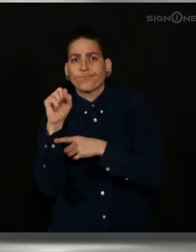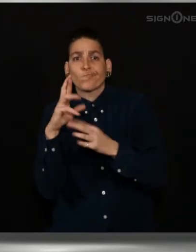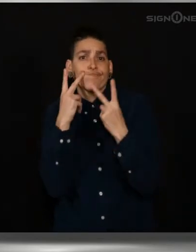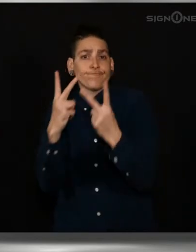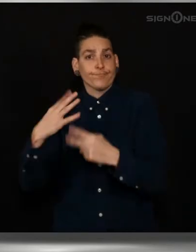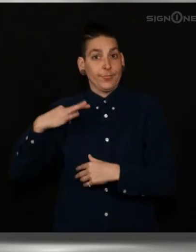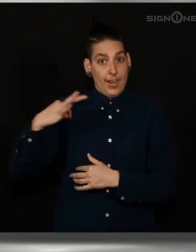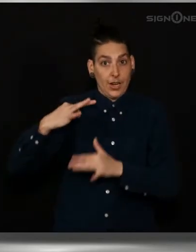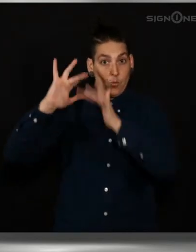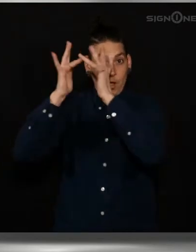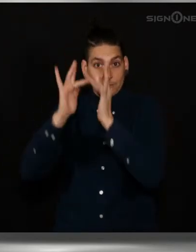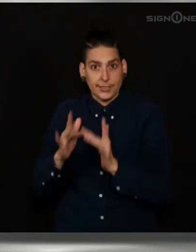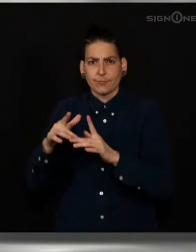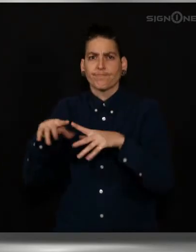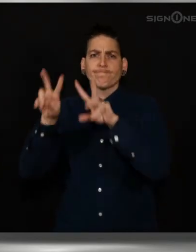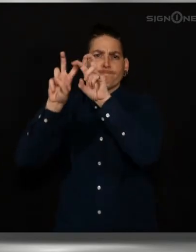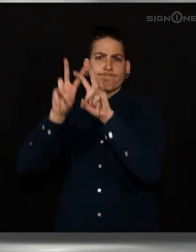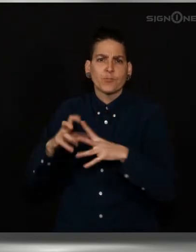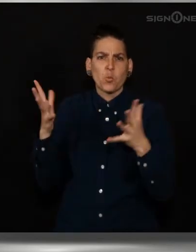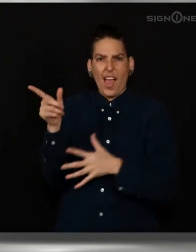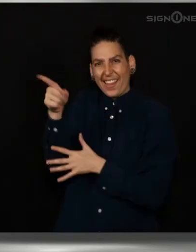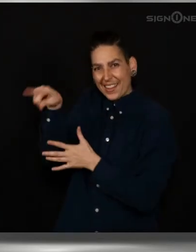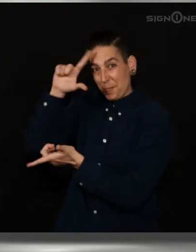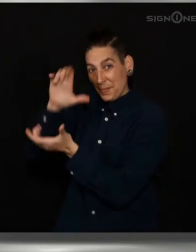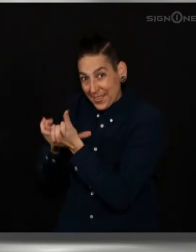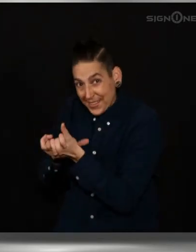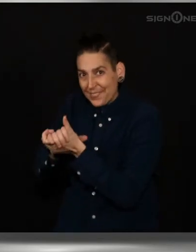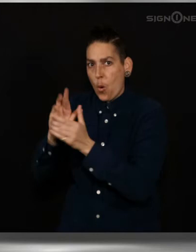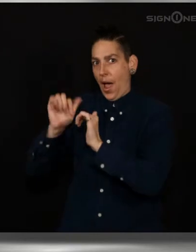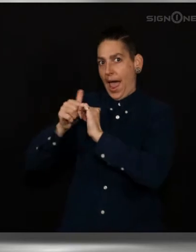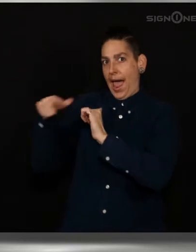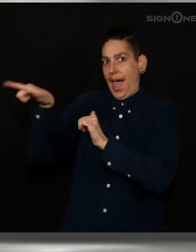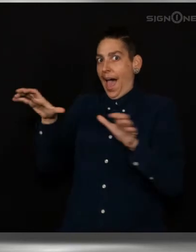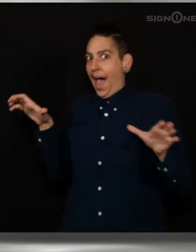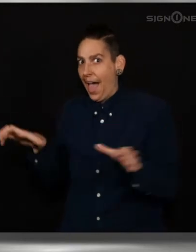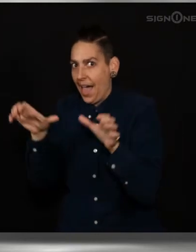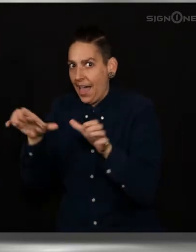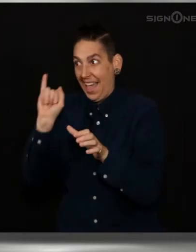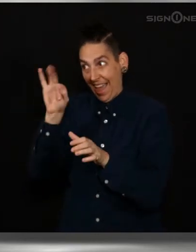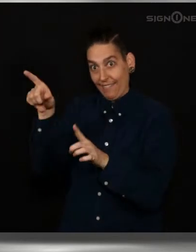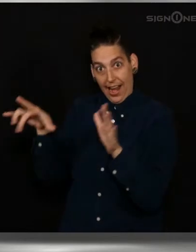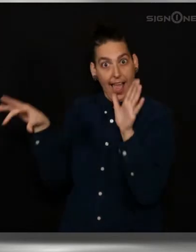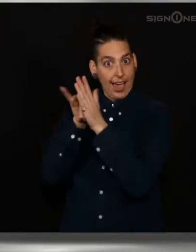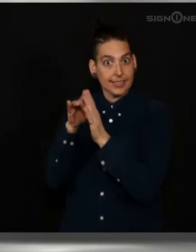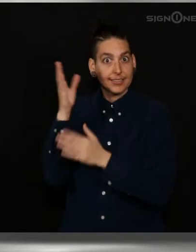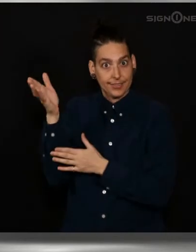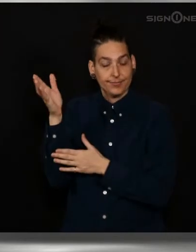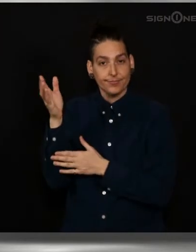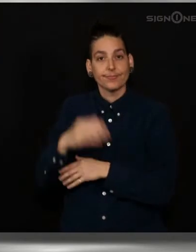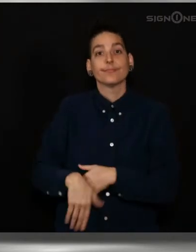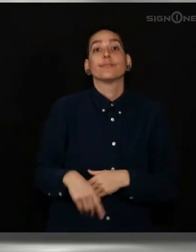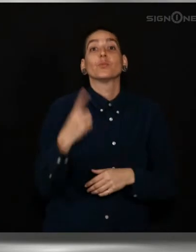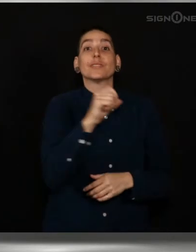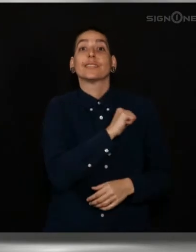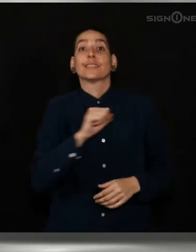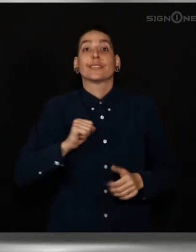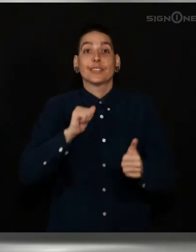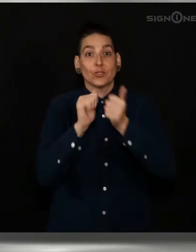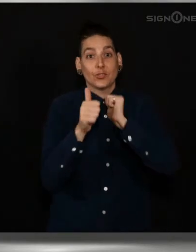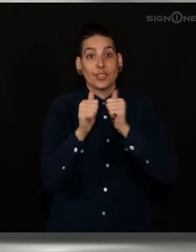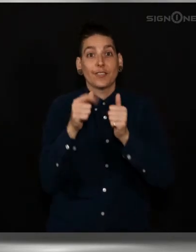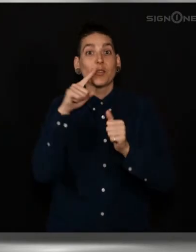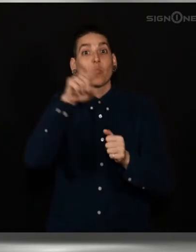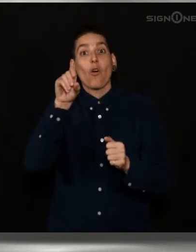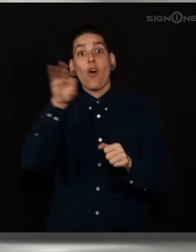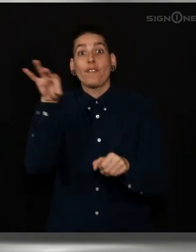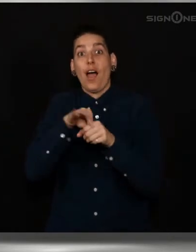out what they believe in and how they will act if they get elected. One Senate race in the runoff election is between Senator